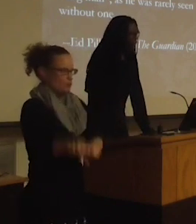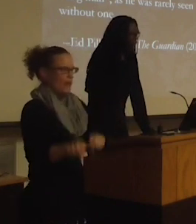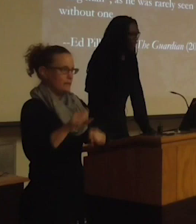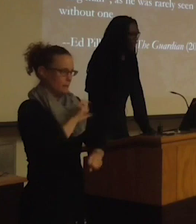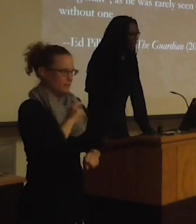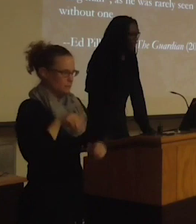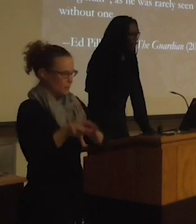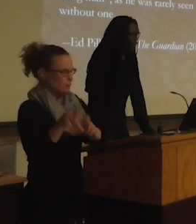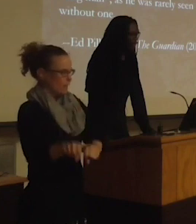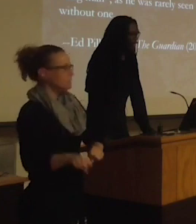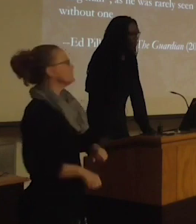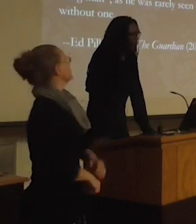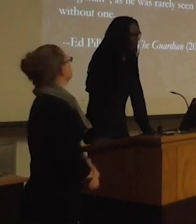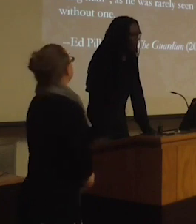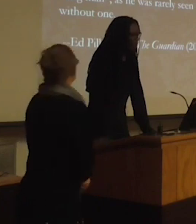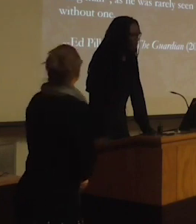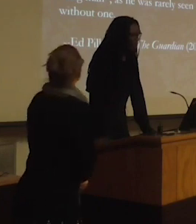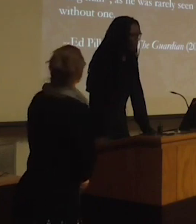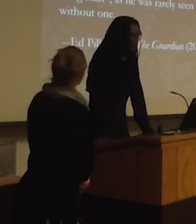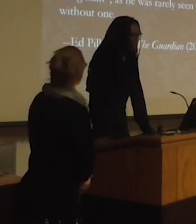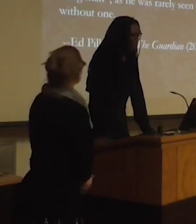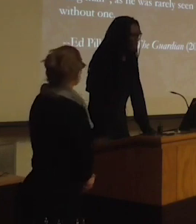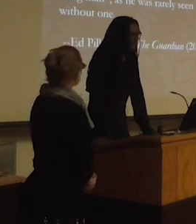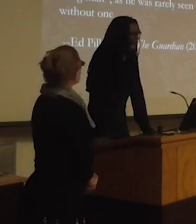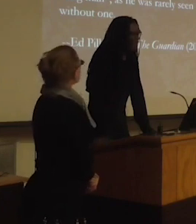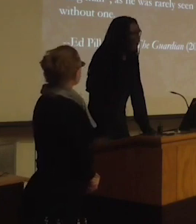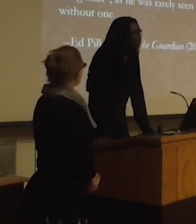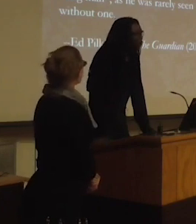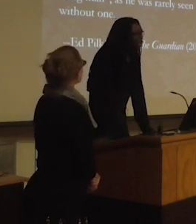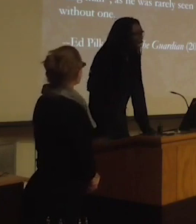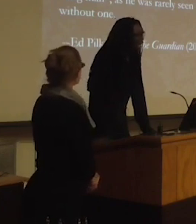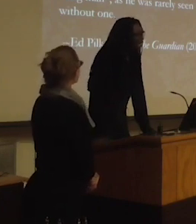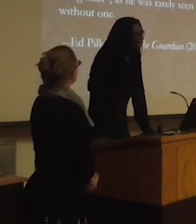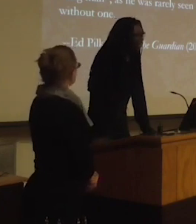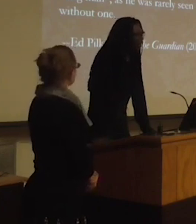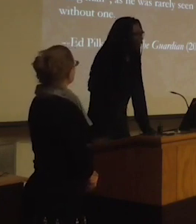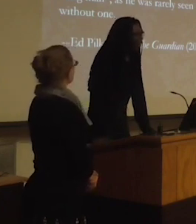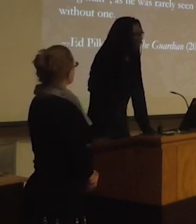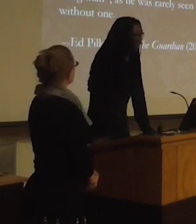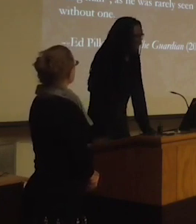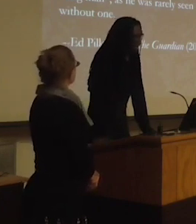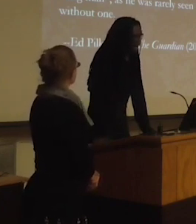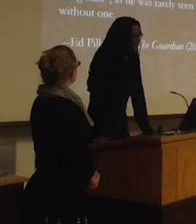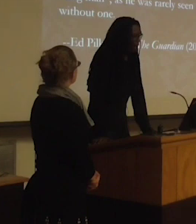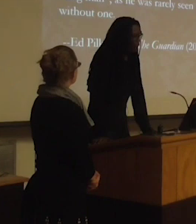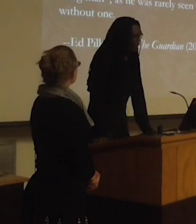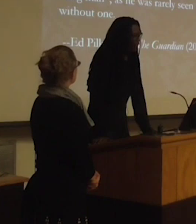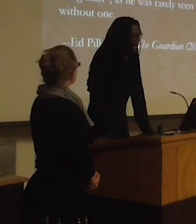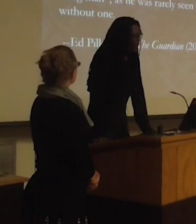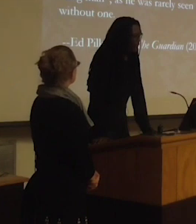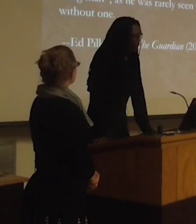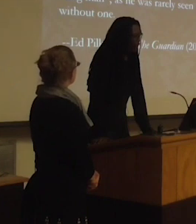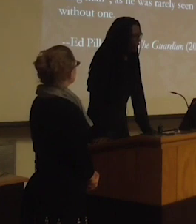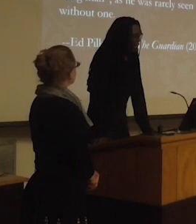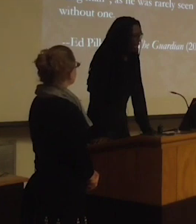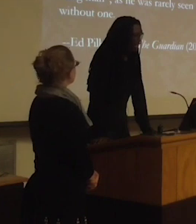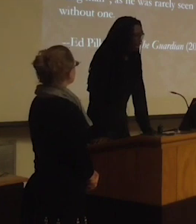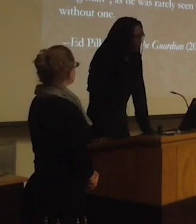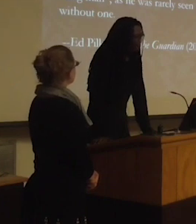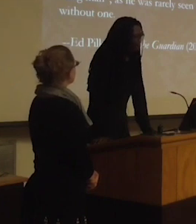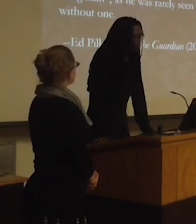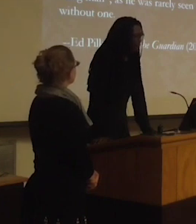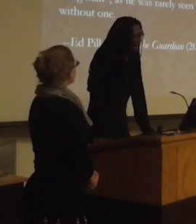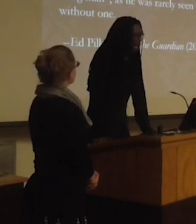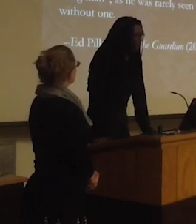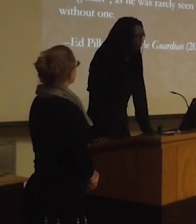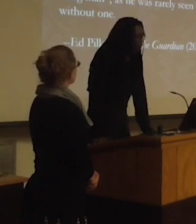there were 12 adults and 11 children in the Move house in Powelton Village, and 48 dogs. Most of the animals were strays taken